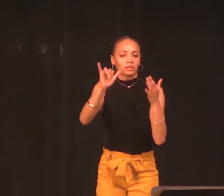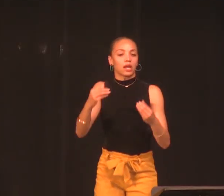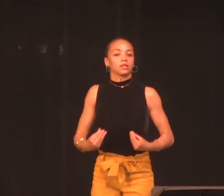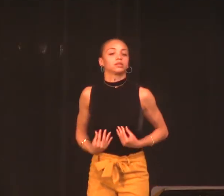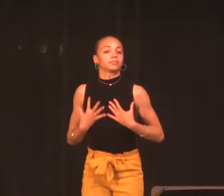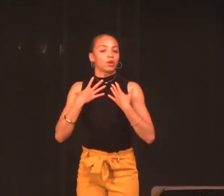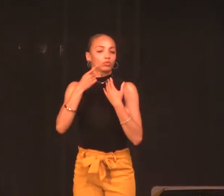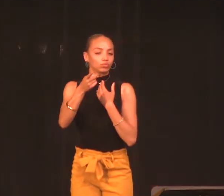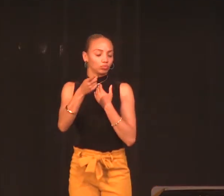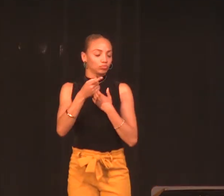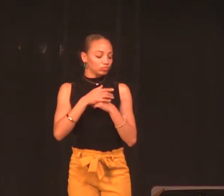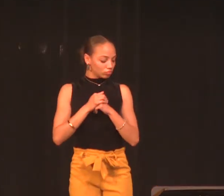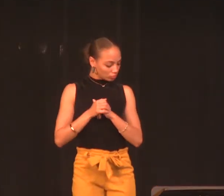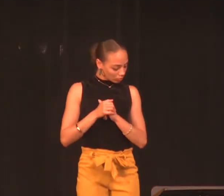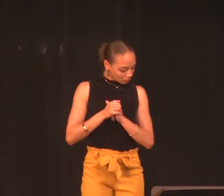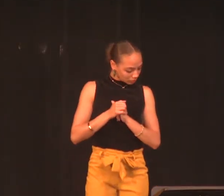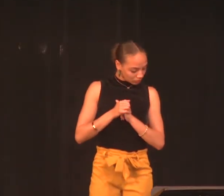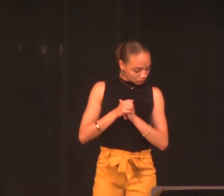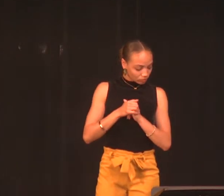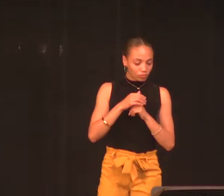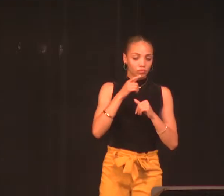Be an expert at everything that inspires you.